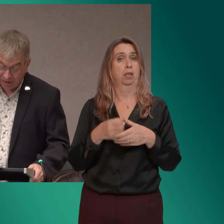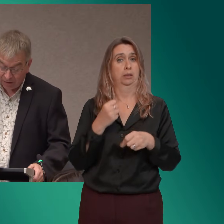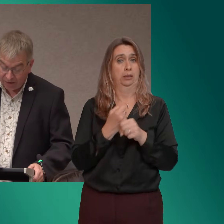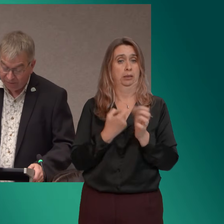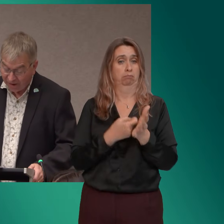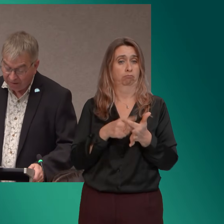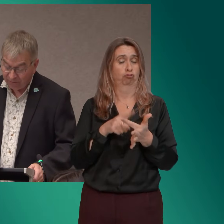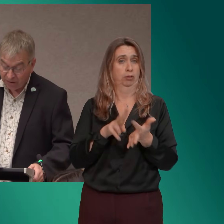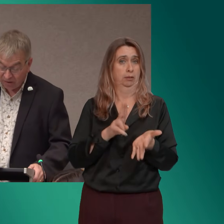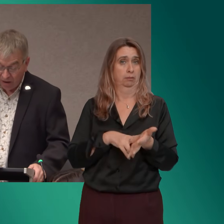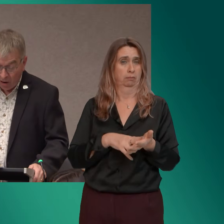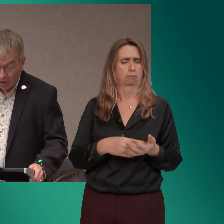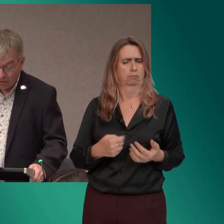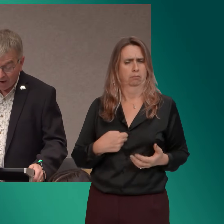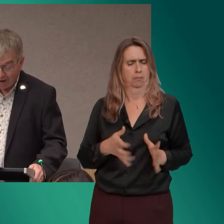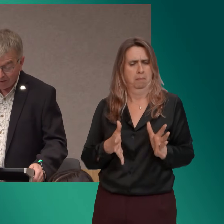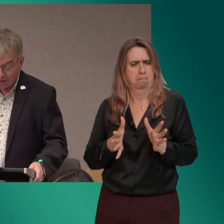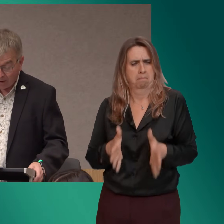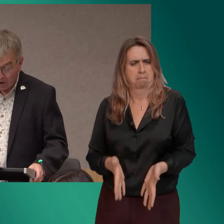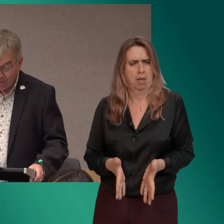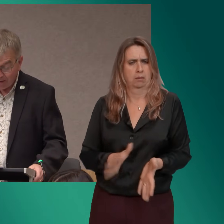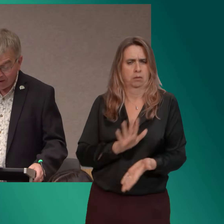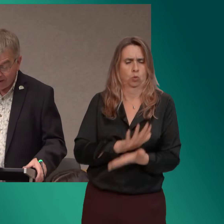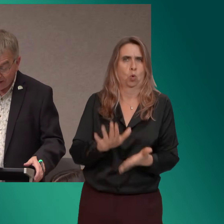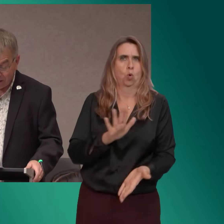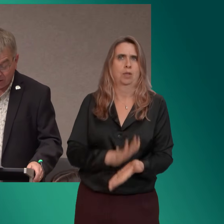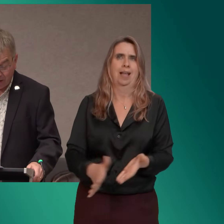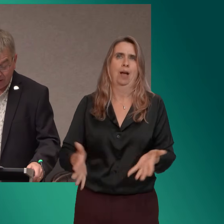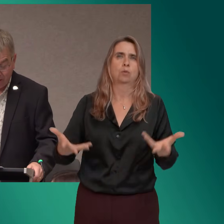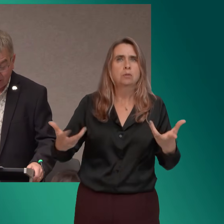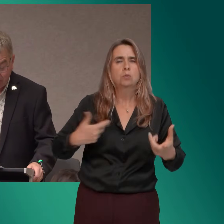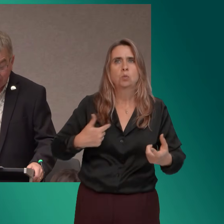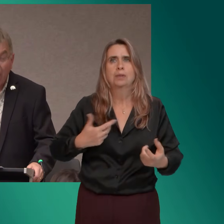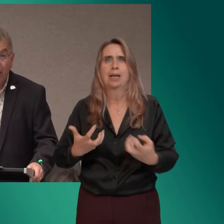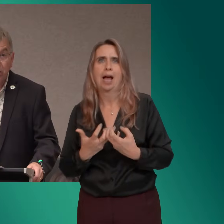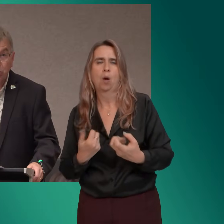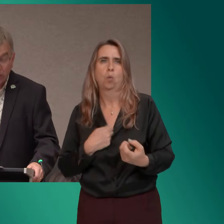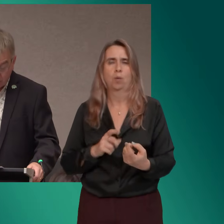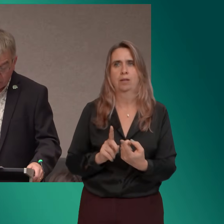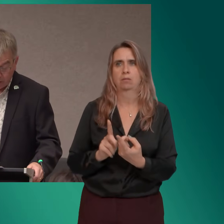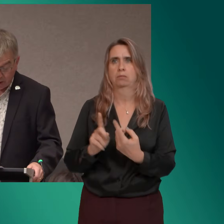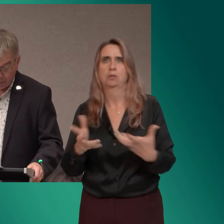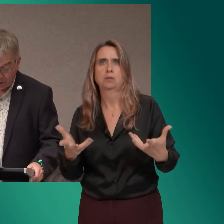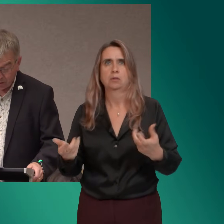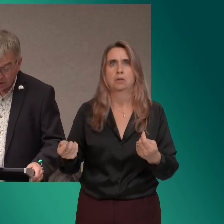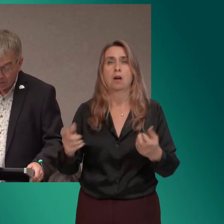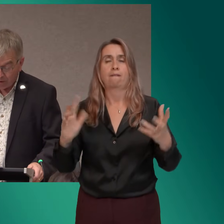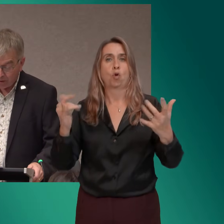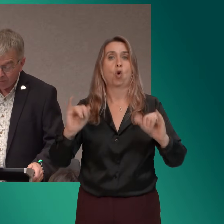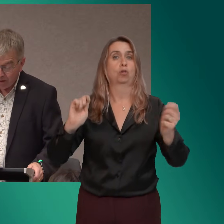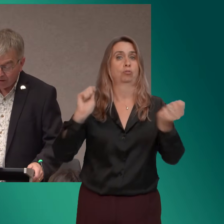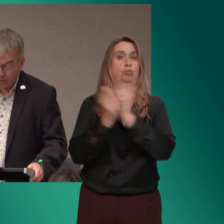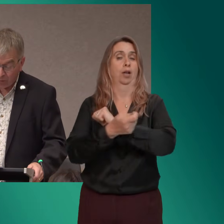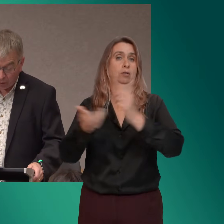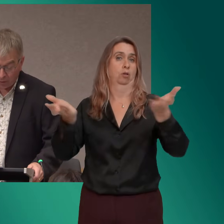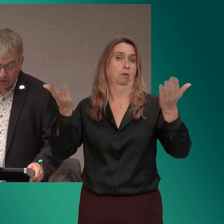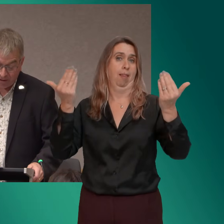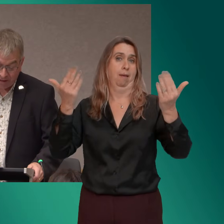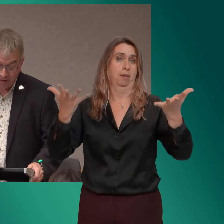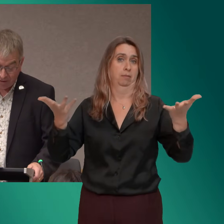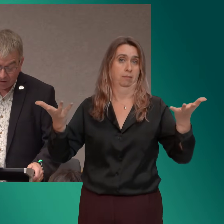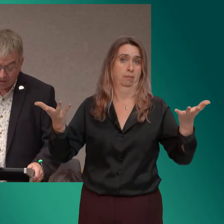must include effectiveness on tackling the climate and nature crisis, and a joint working approach between the Minister for